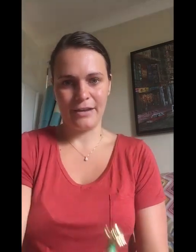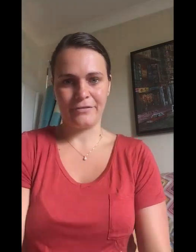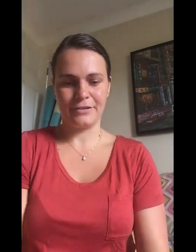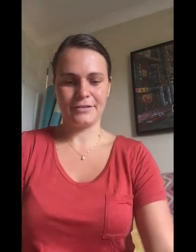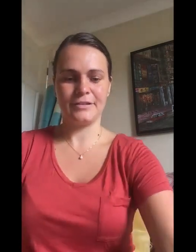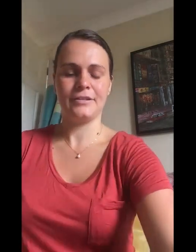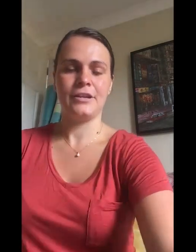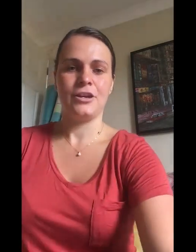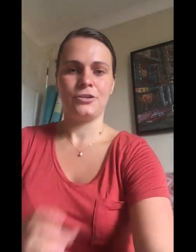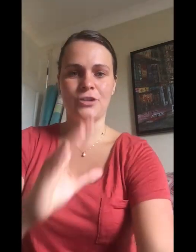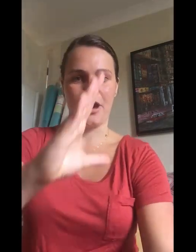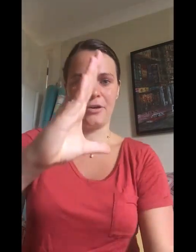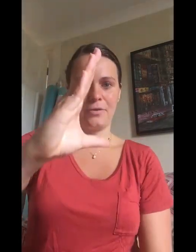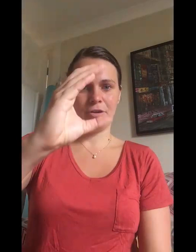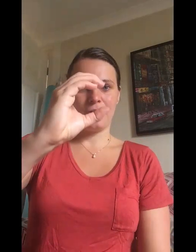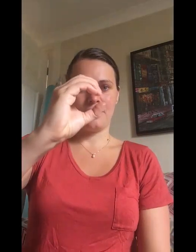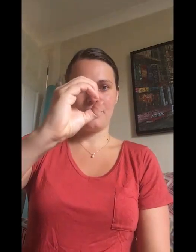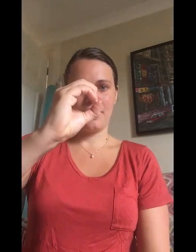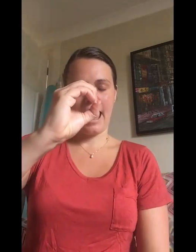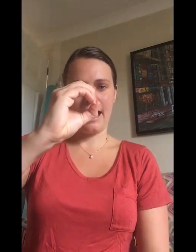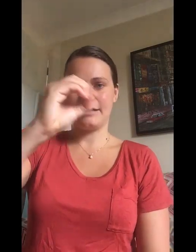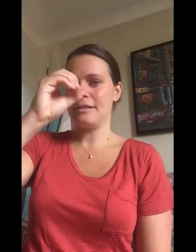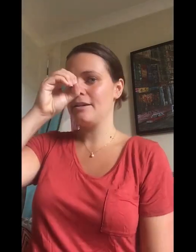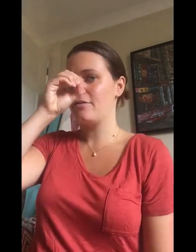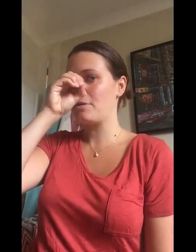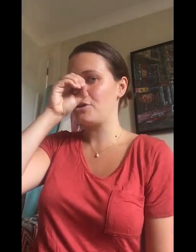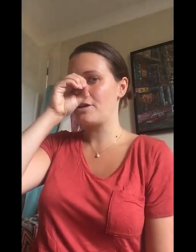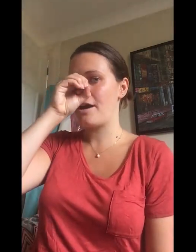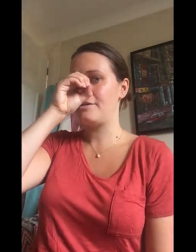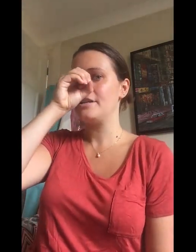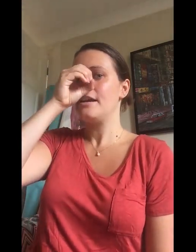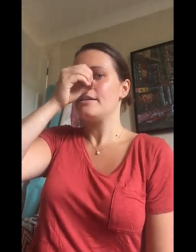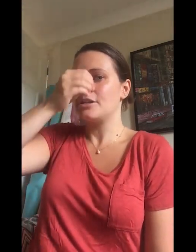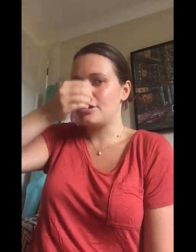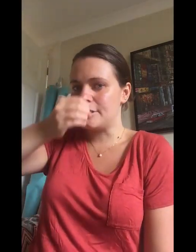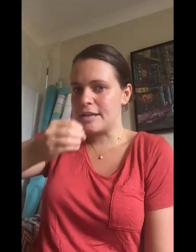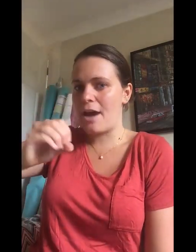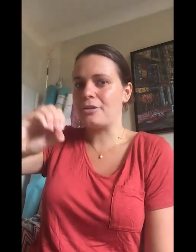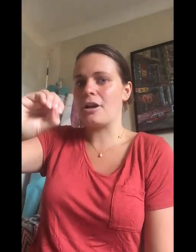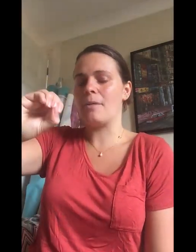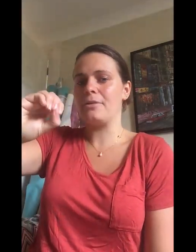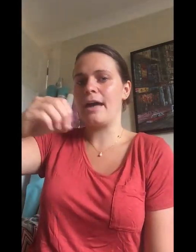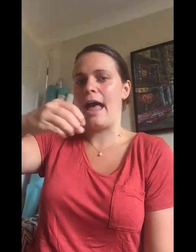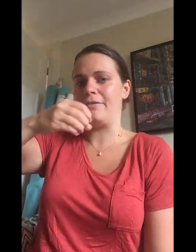Elephant. So, hand from your nose is going to go down and up.